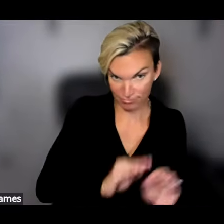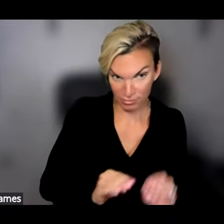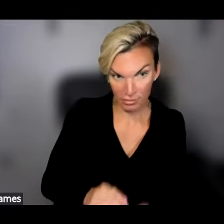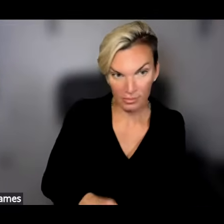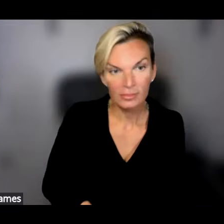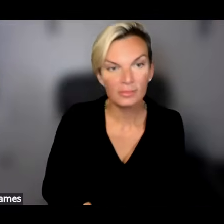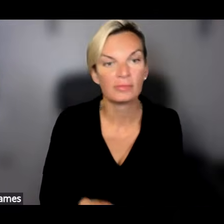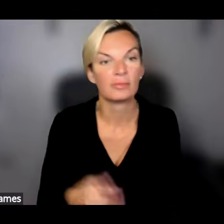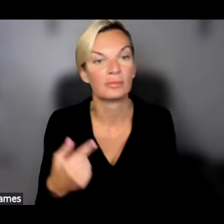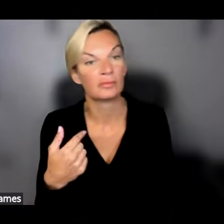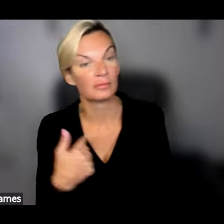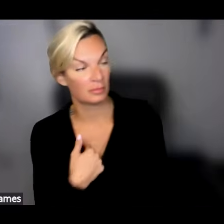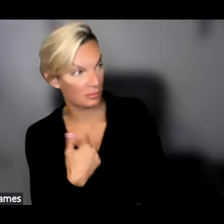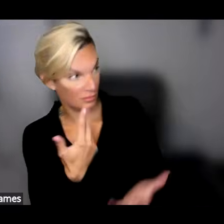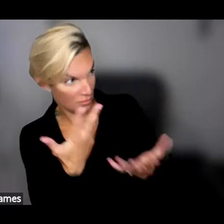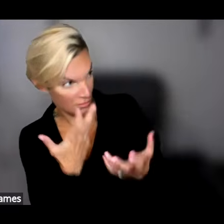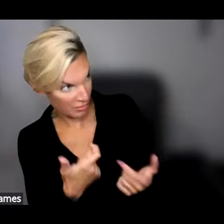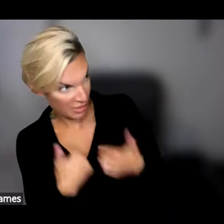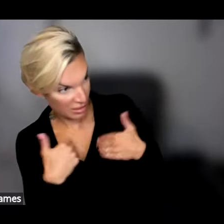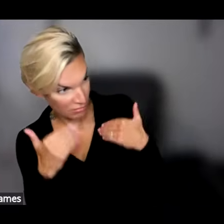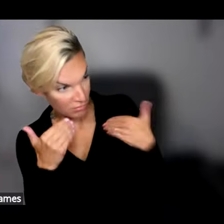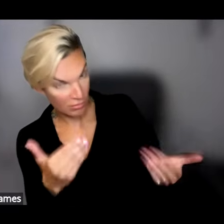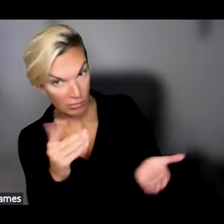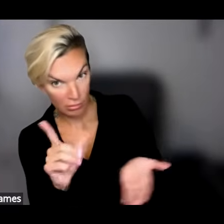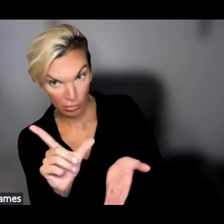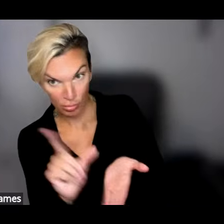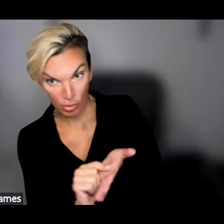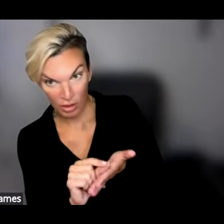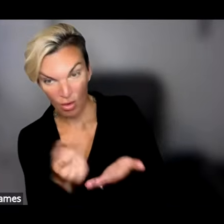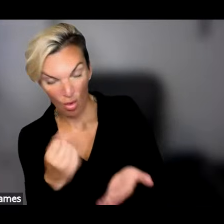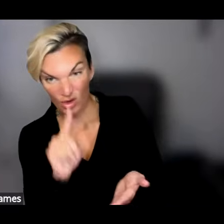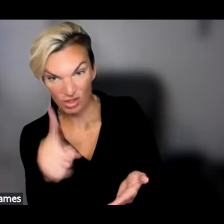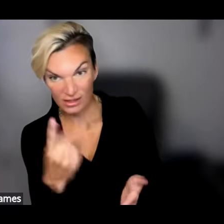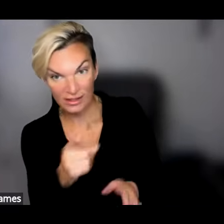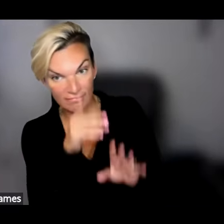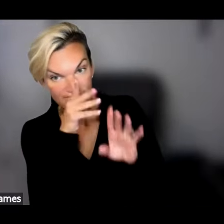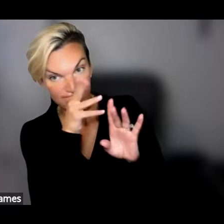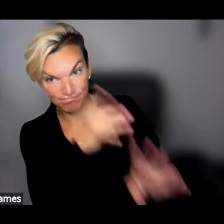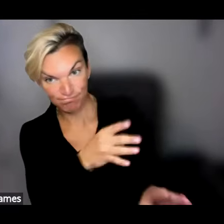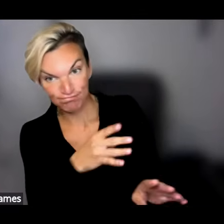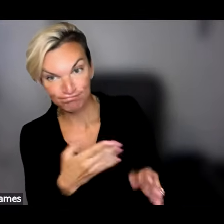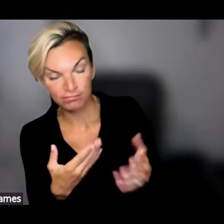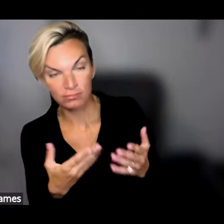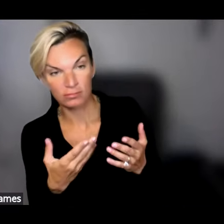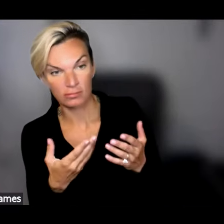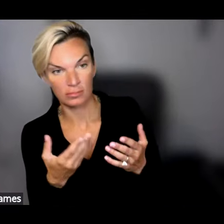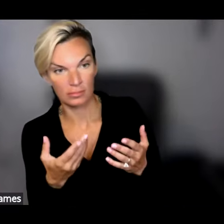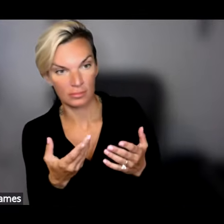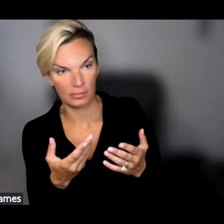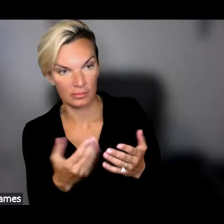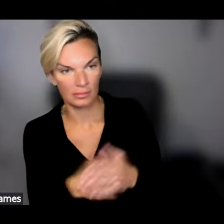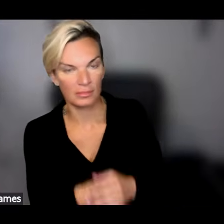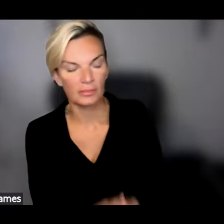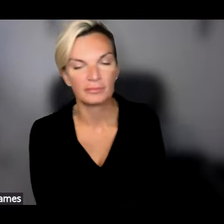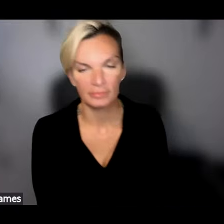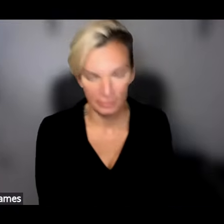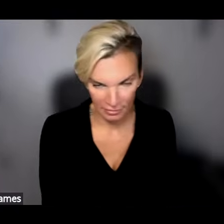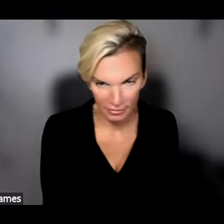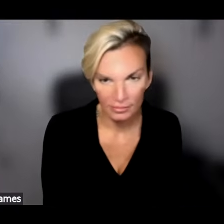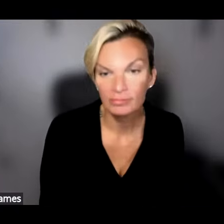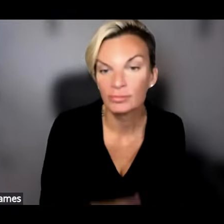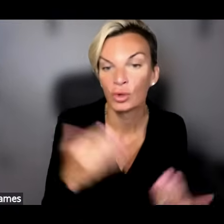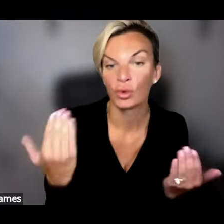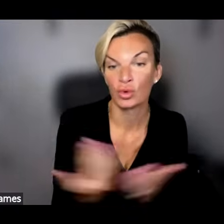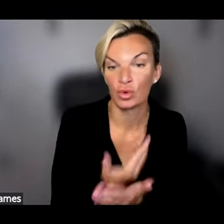you? So, or do you want me to just read it out? Or just read it out and Okay. have a clear. read So, of it. yeah, so the